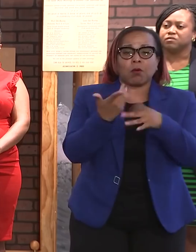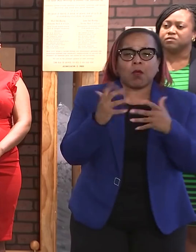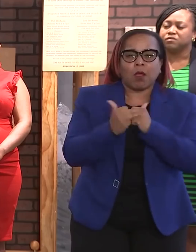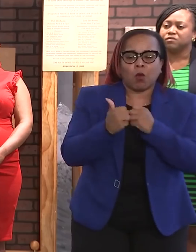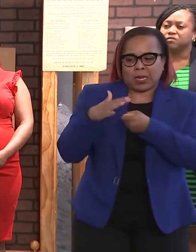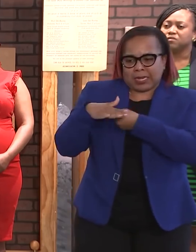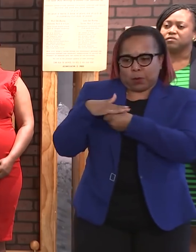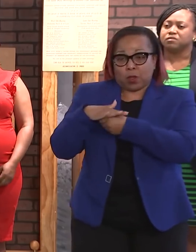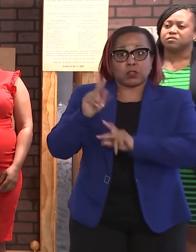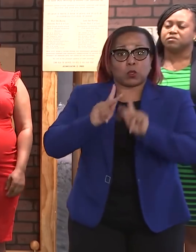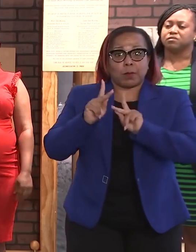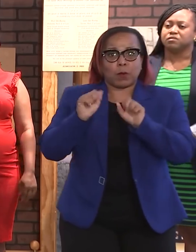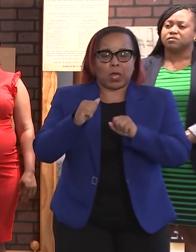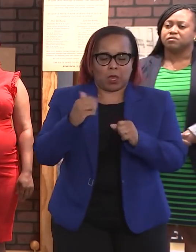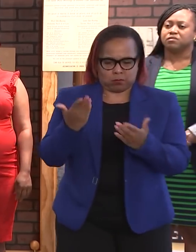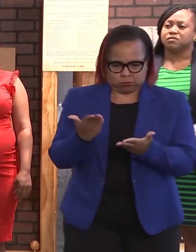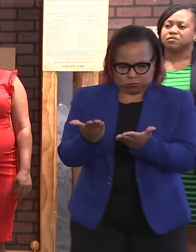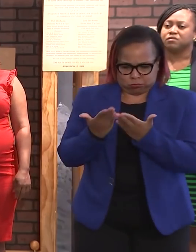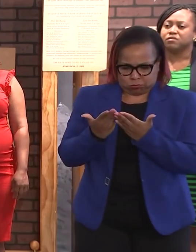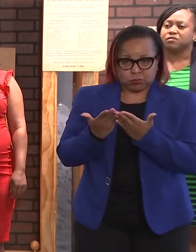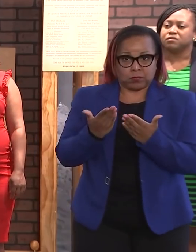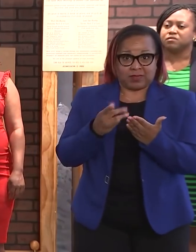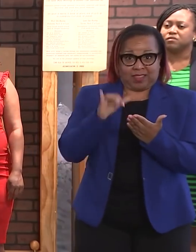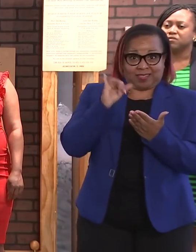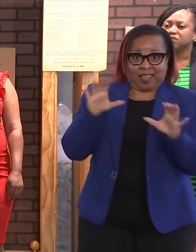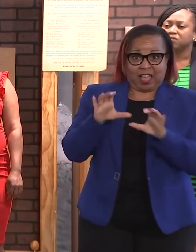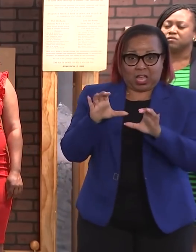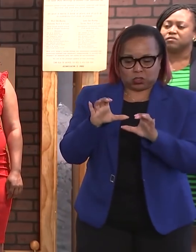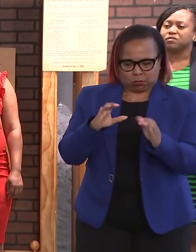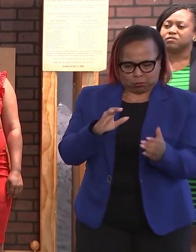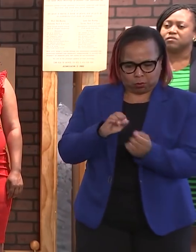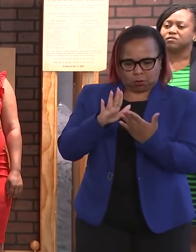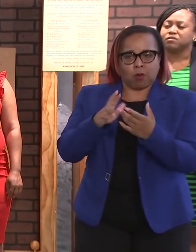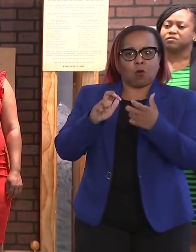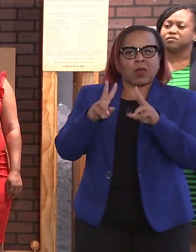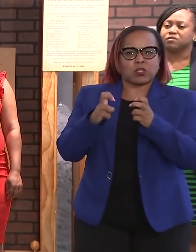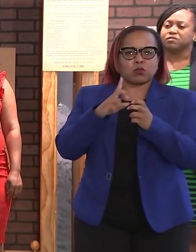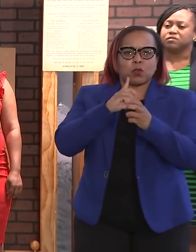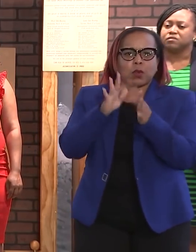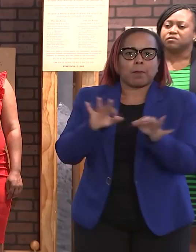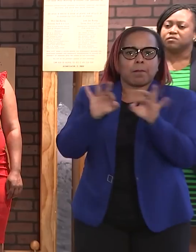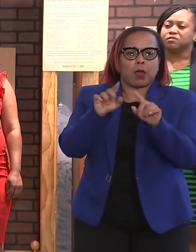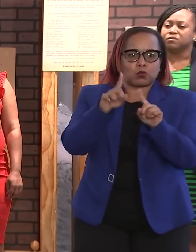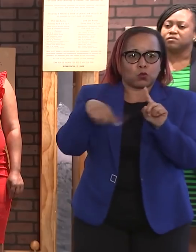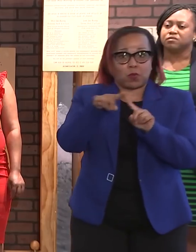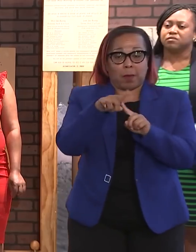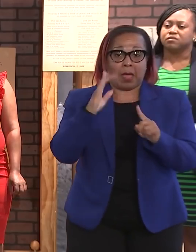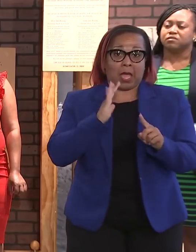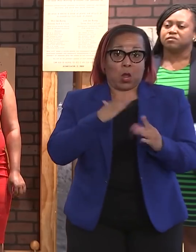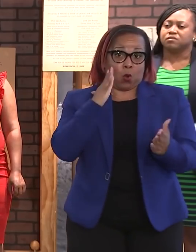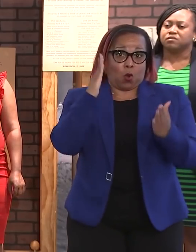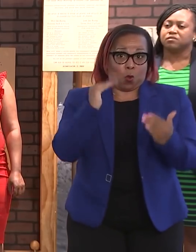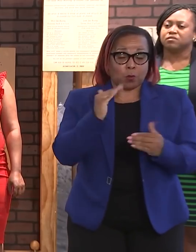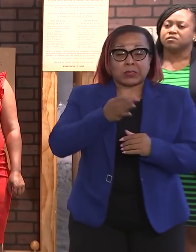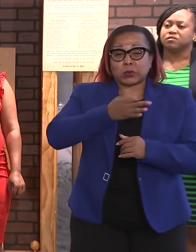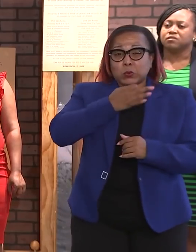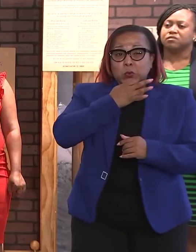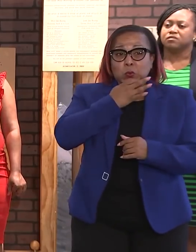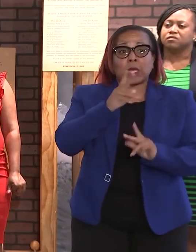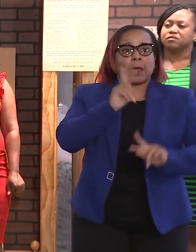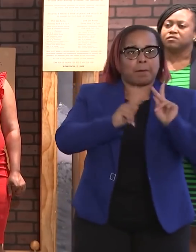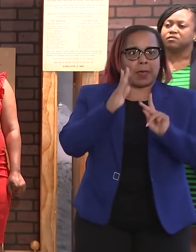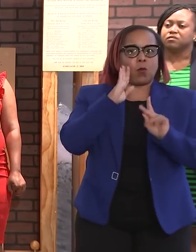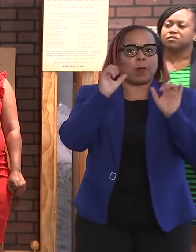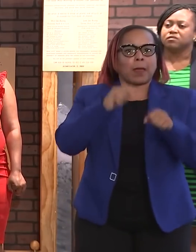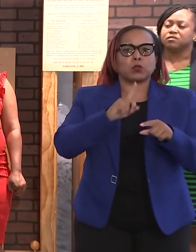neighborhood, so that people can take action on issues that matter to them. And our hope is that soon, people